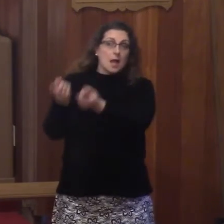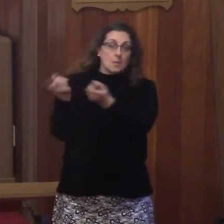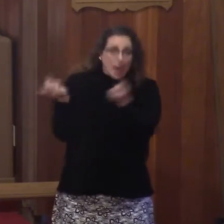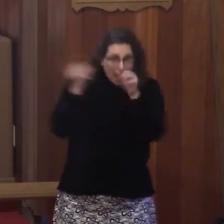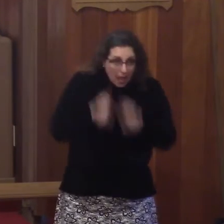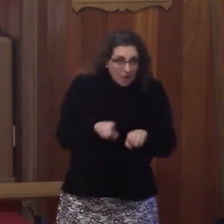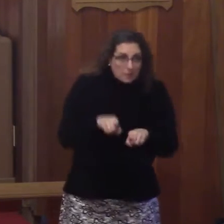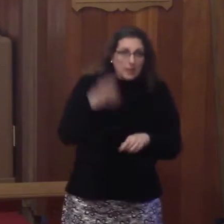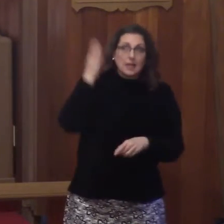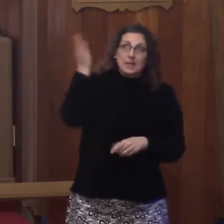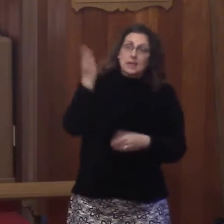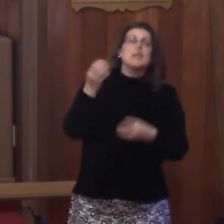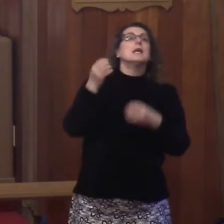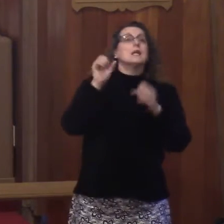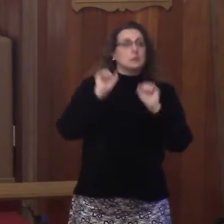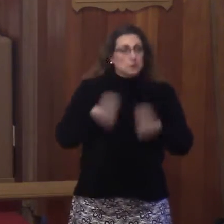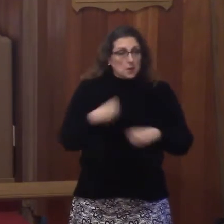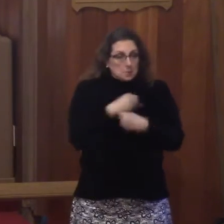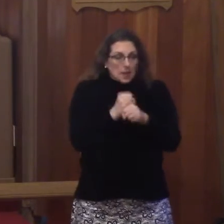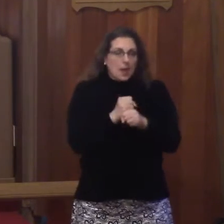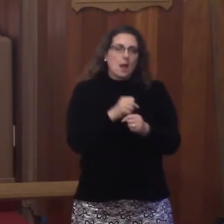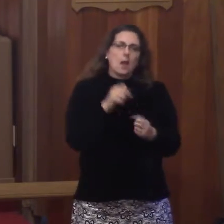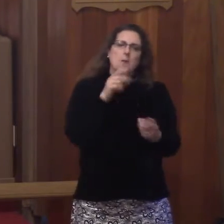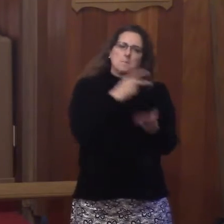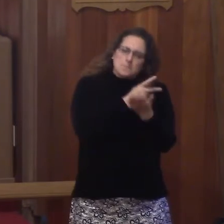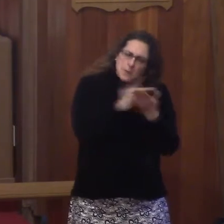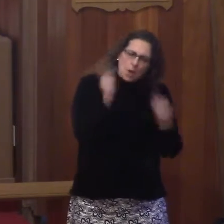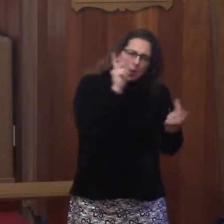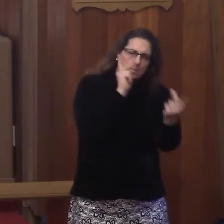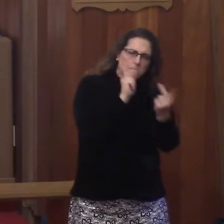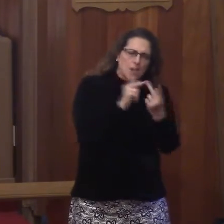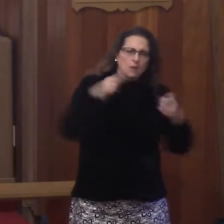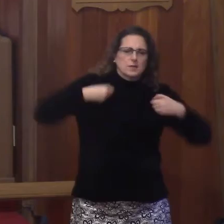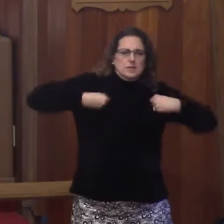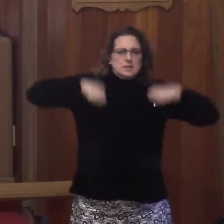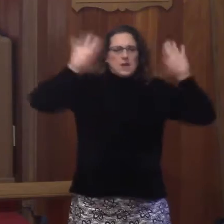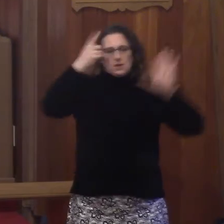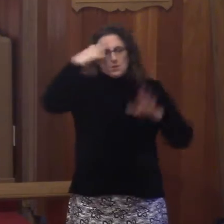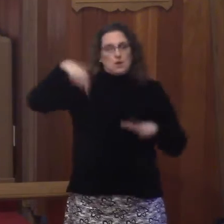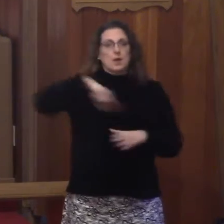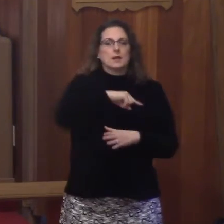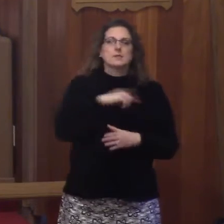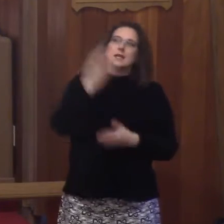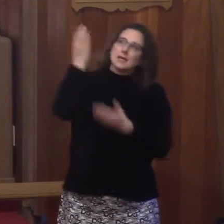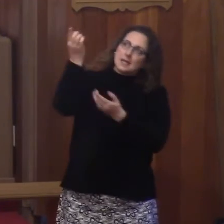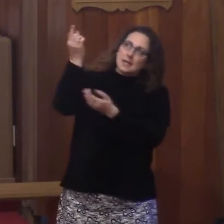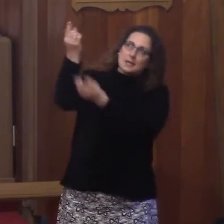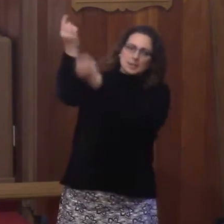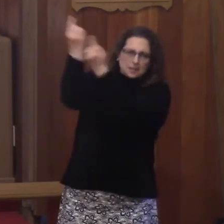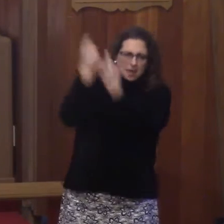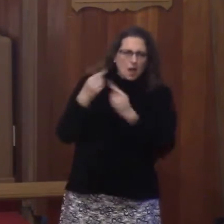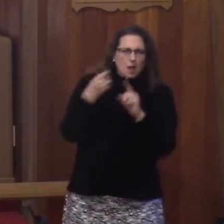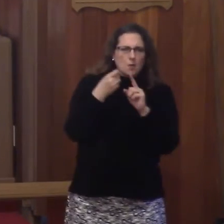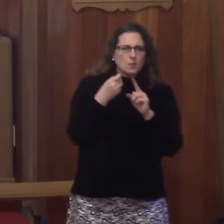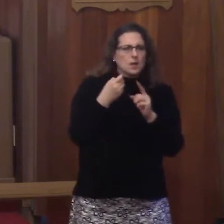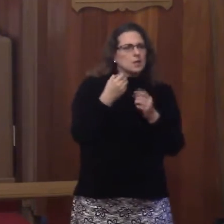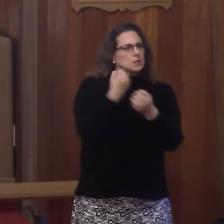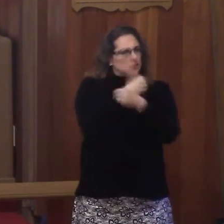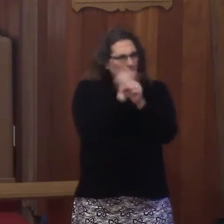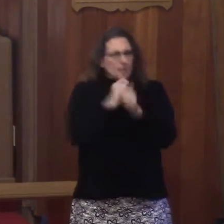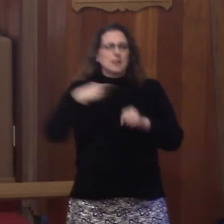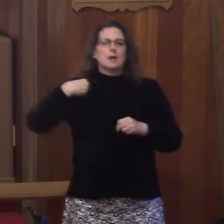and perfect sacrifice for us. For Jesus, our savior, came to redeem us from the curse of the law